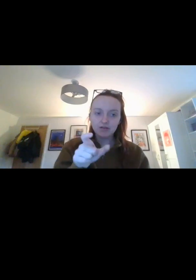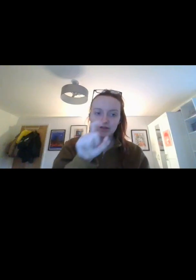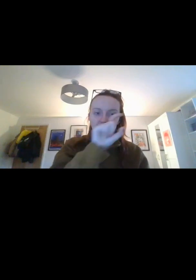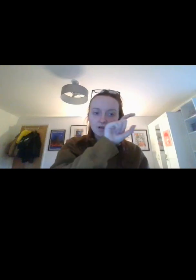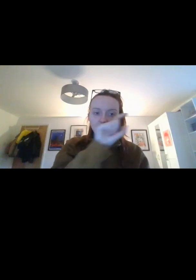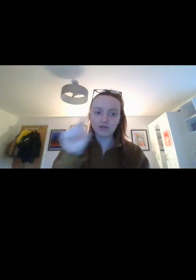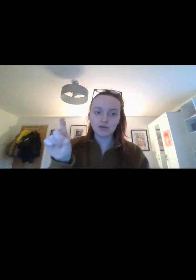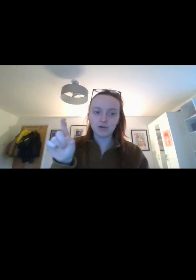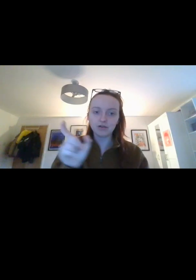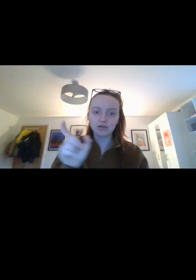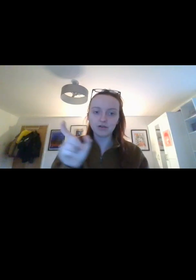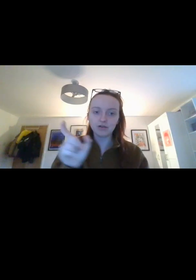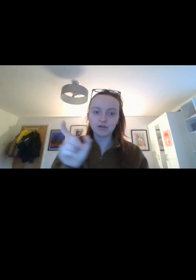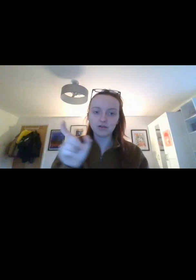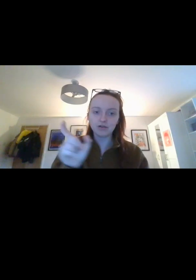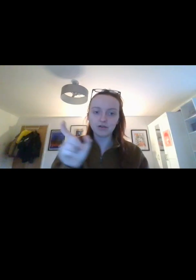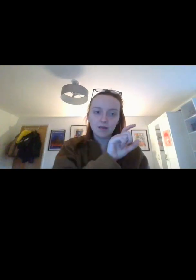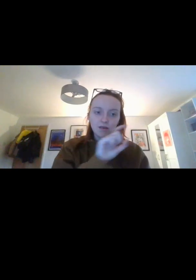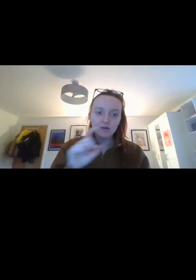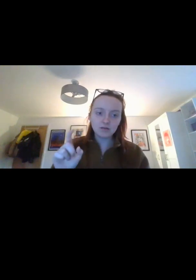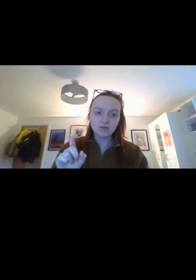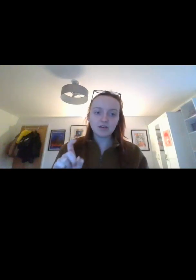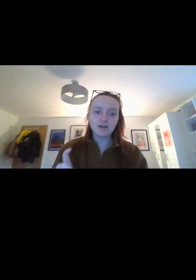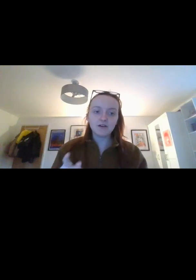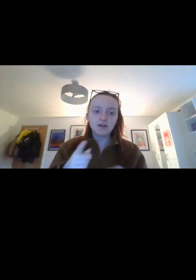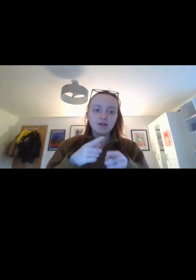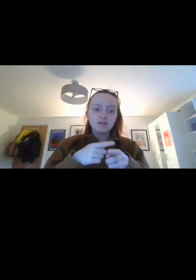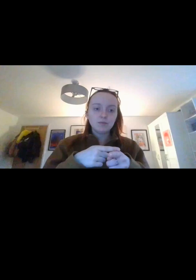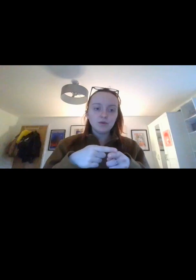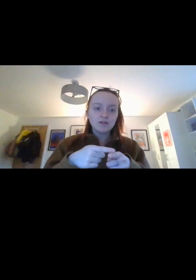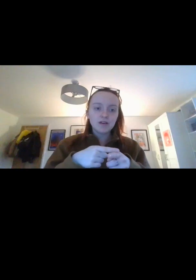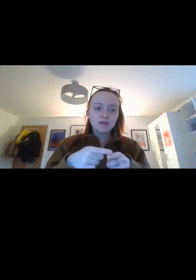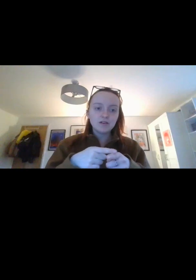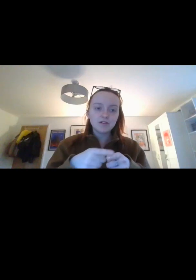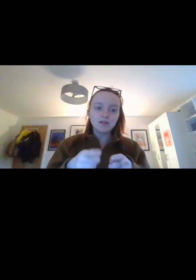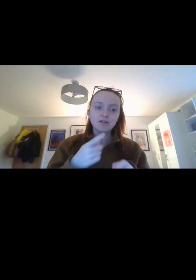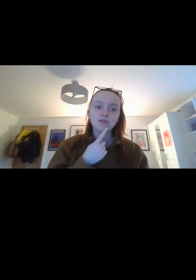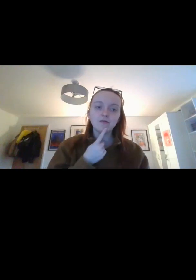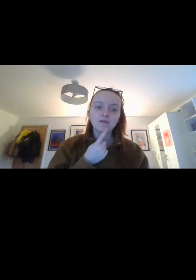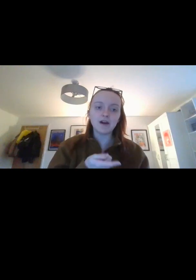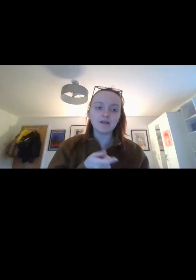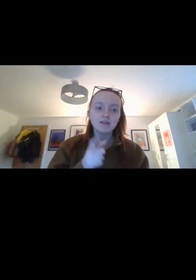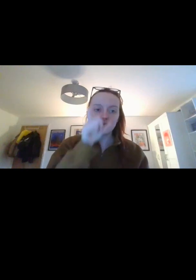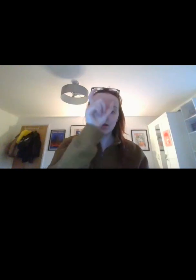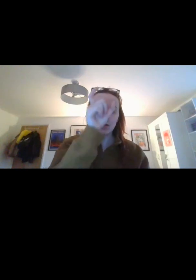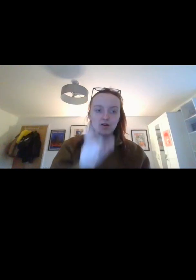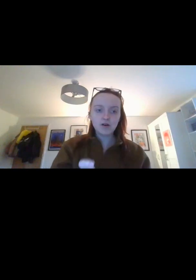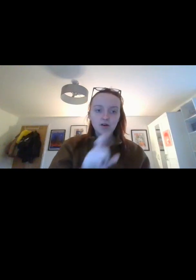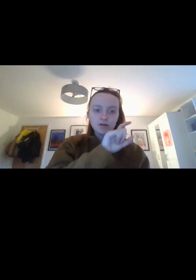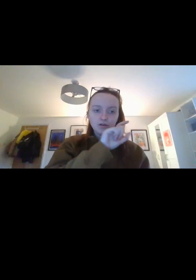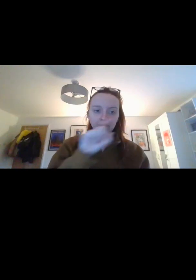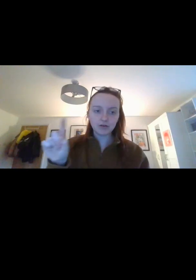cross, you draw a cross in the air. So all together, that's British, red,